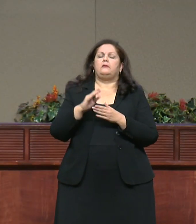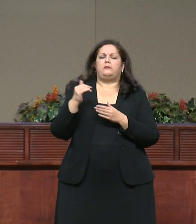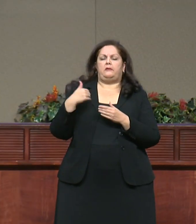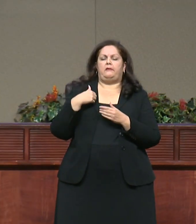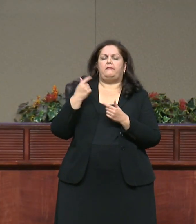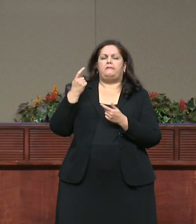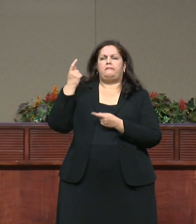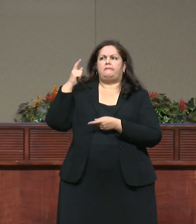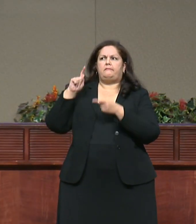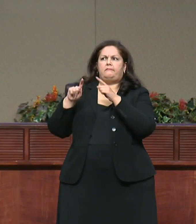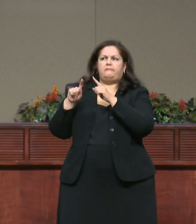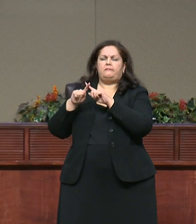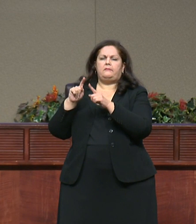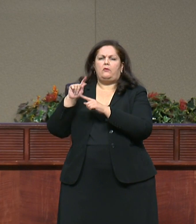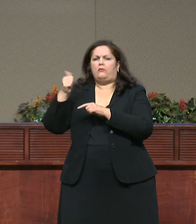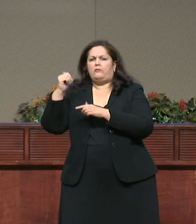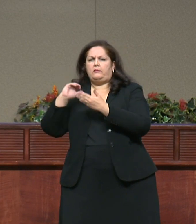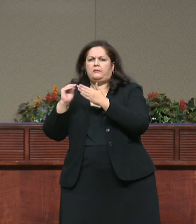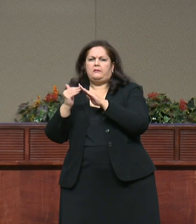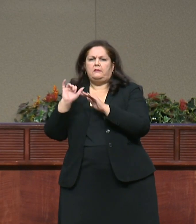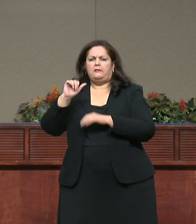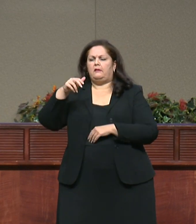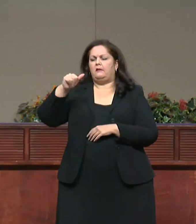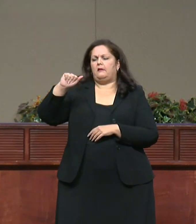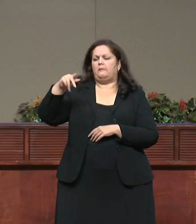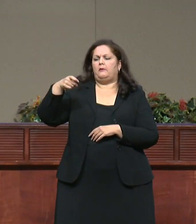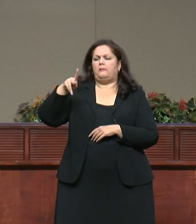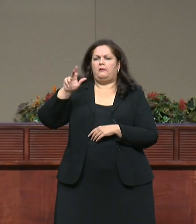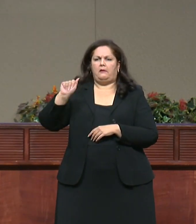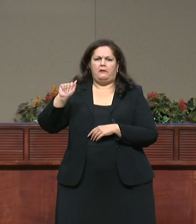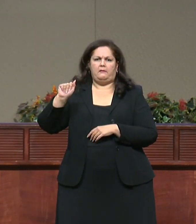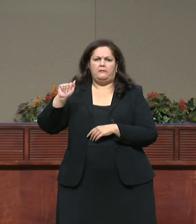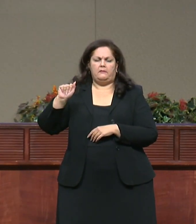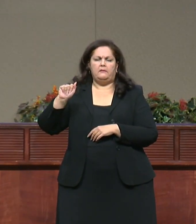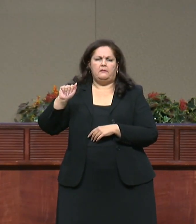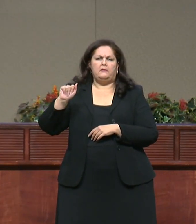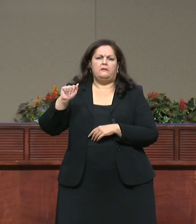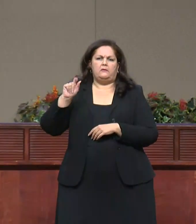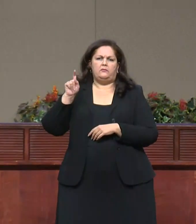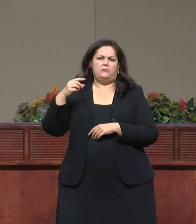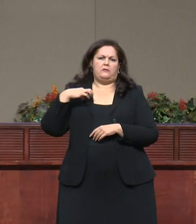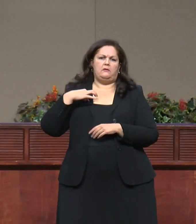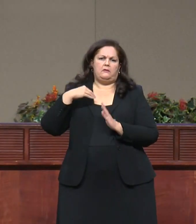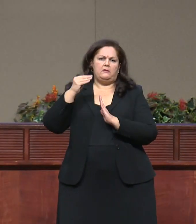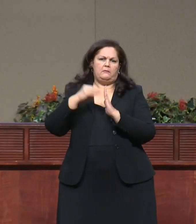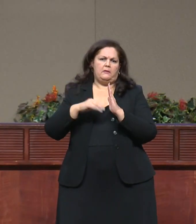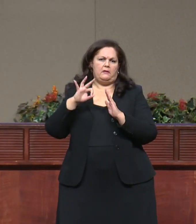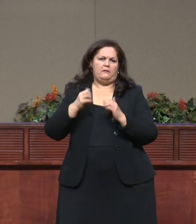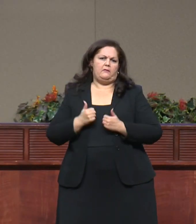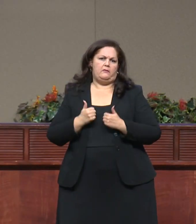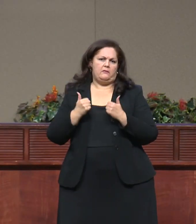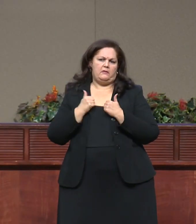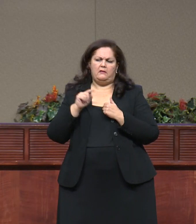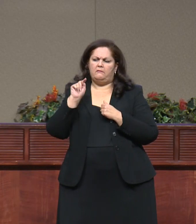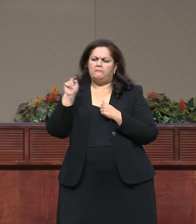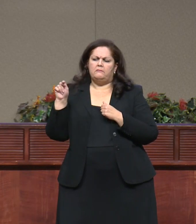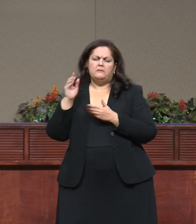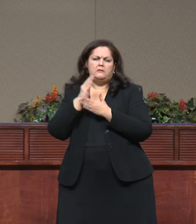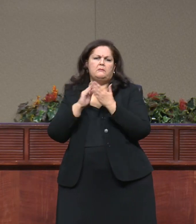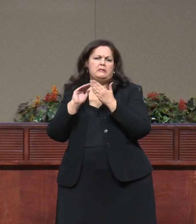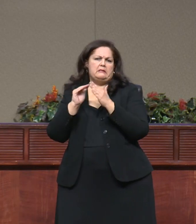agreements with some cities, such as Apopka and Winter Park, and you can apply if you live in those